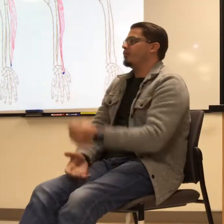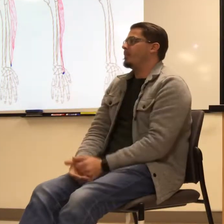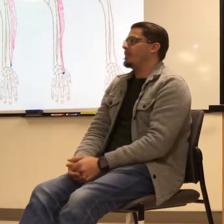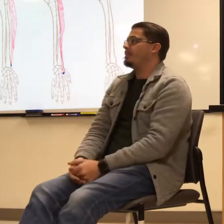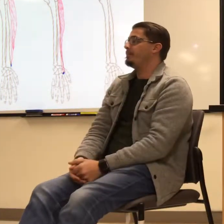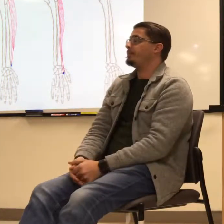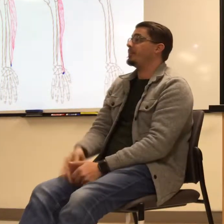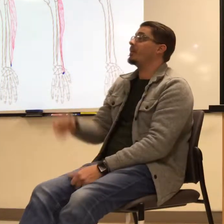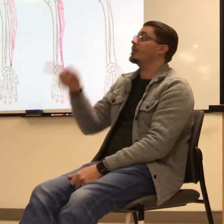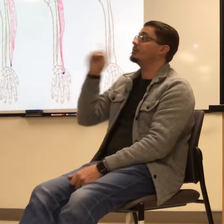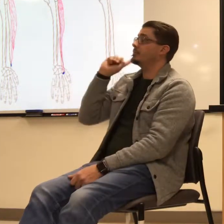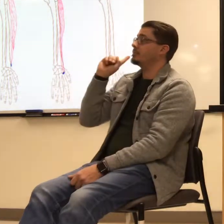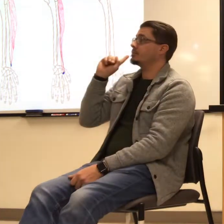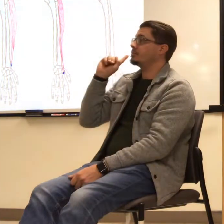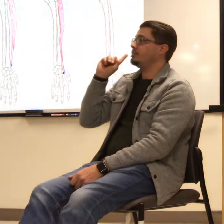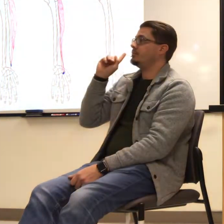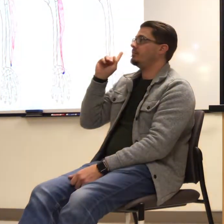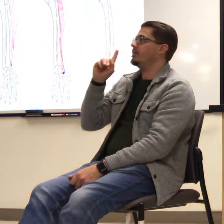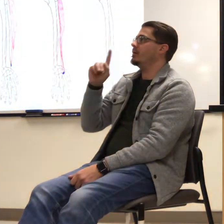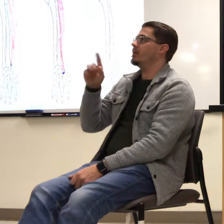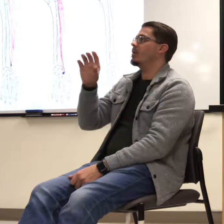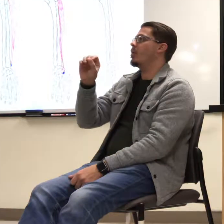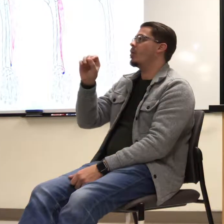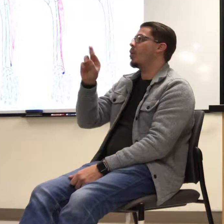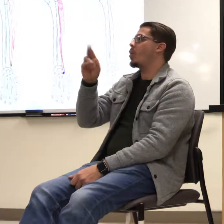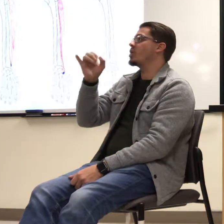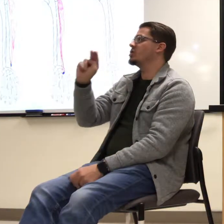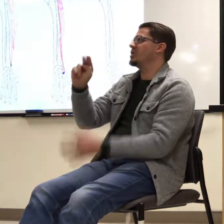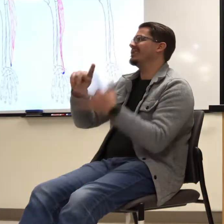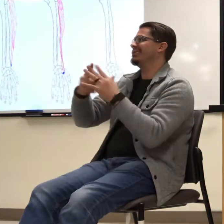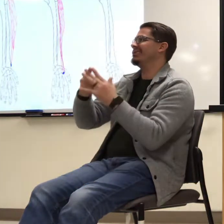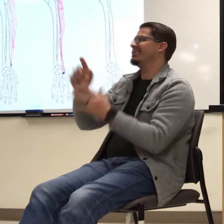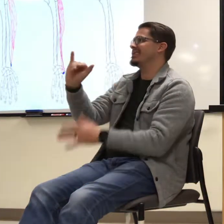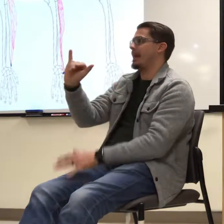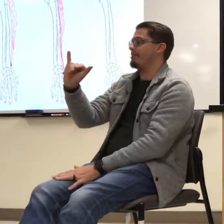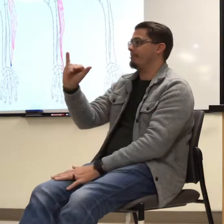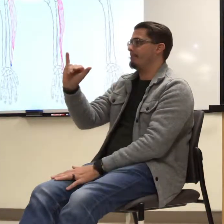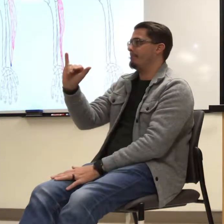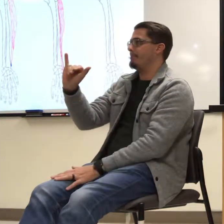But this one, the origin will stay the same.